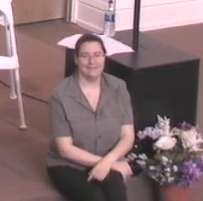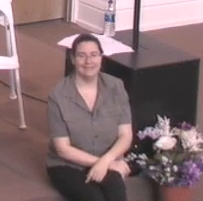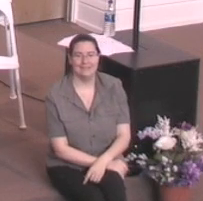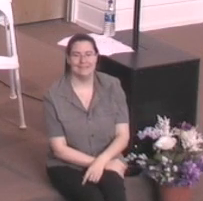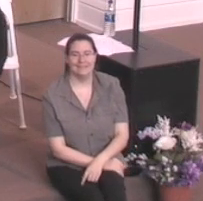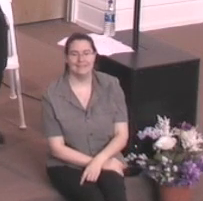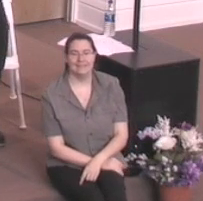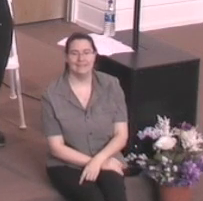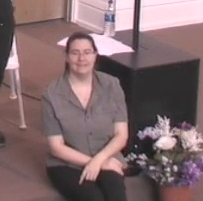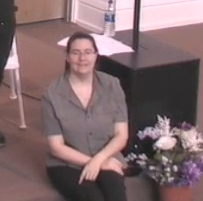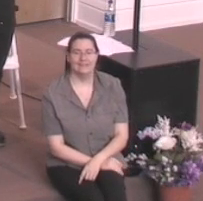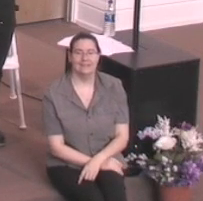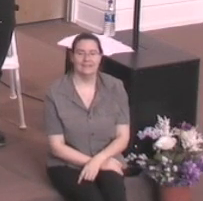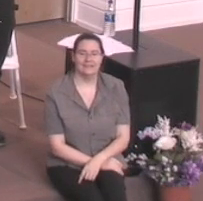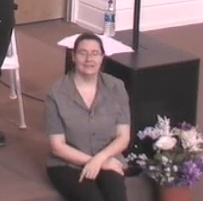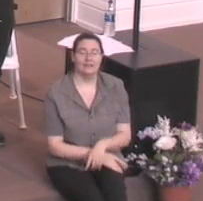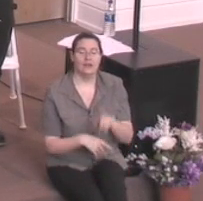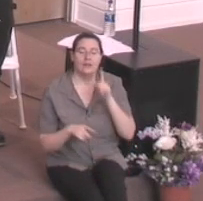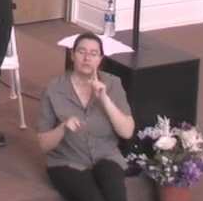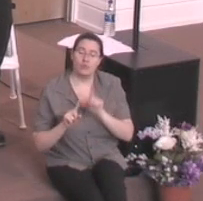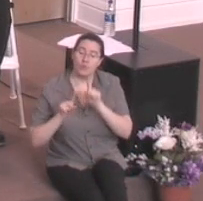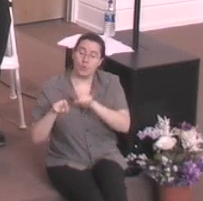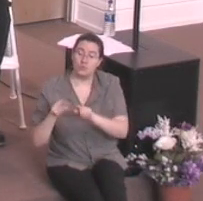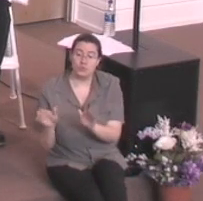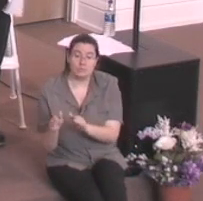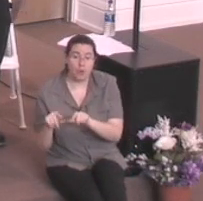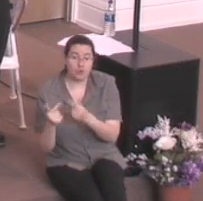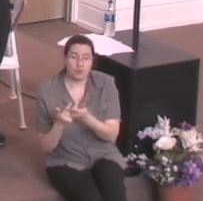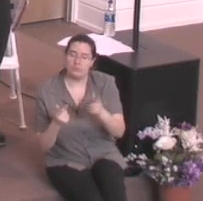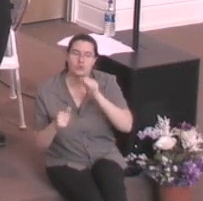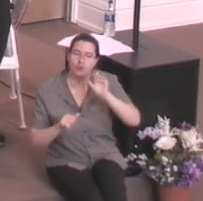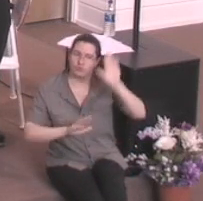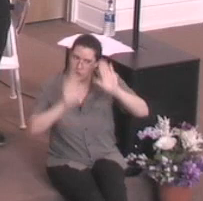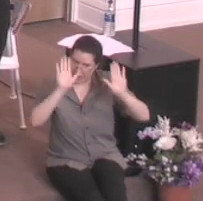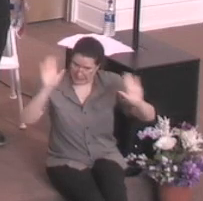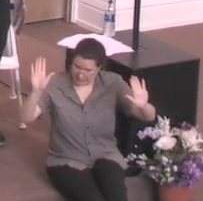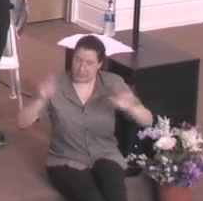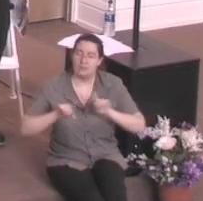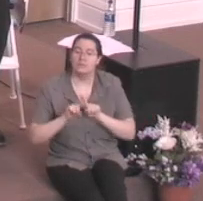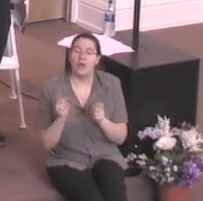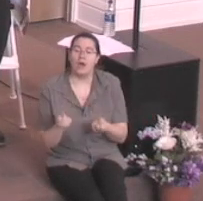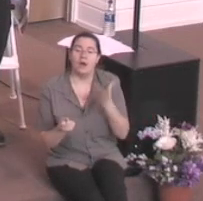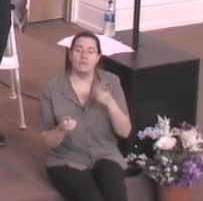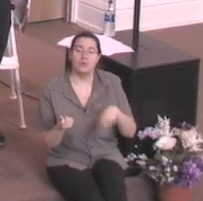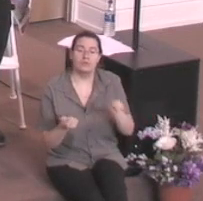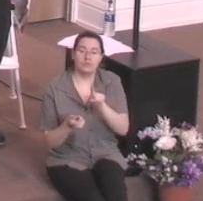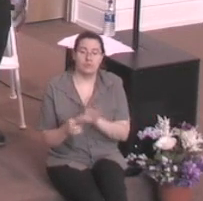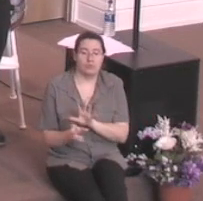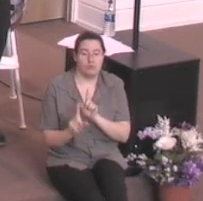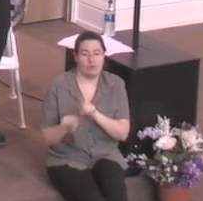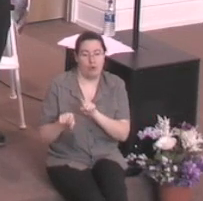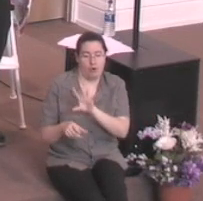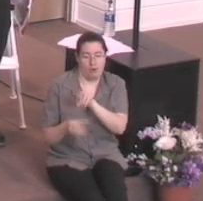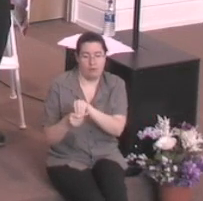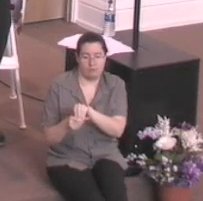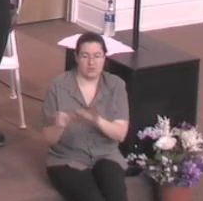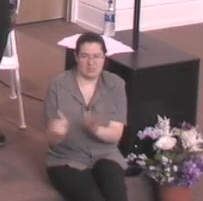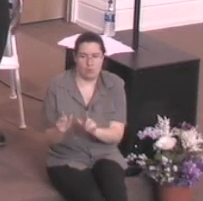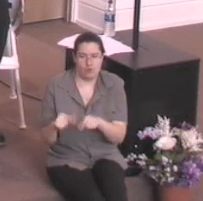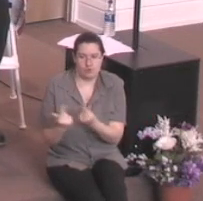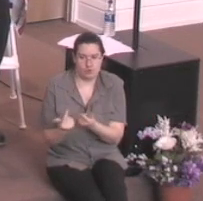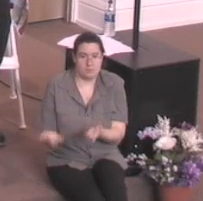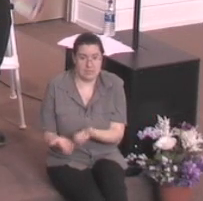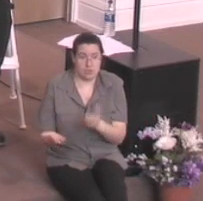I'm too busy for a small group. Now, don't raise your hands in here. But how many of you are involved in a small group around here? If